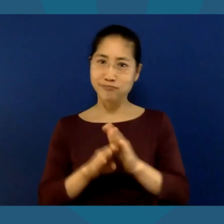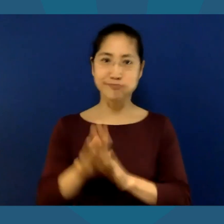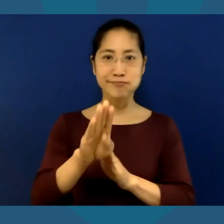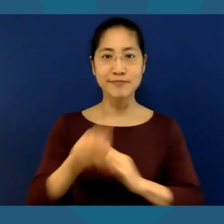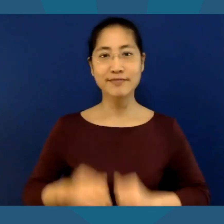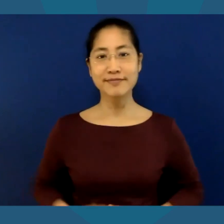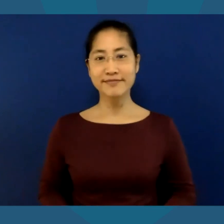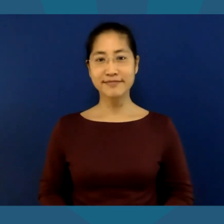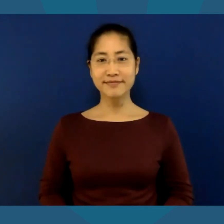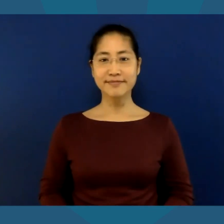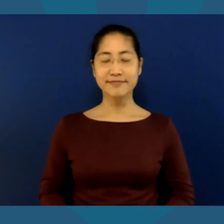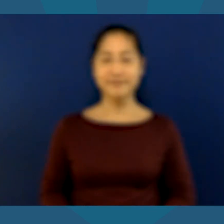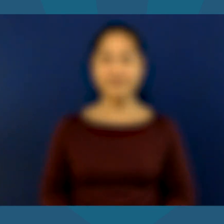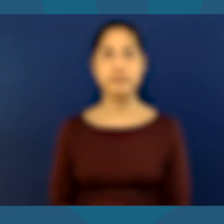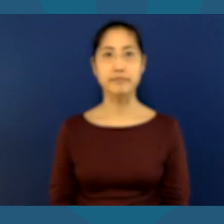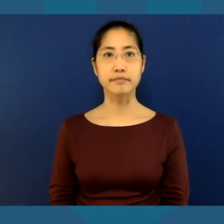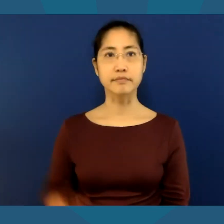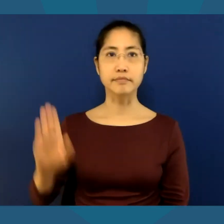and a robust economy.